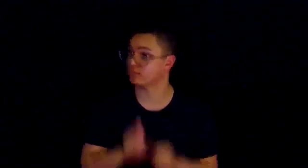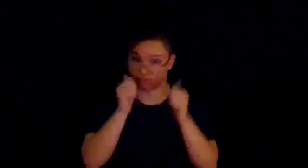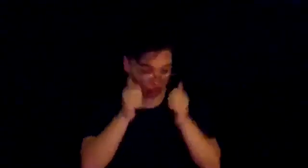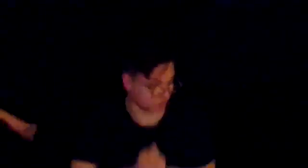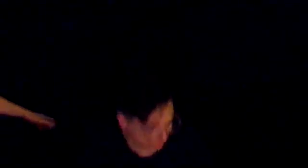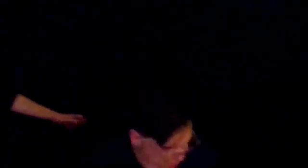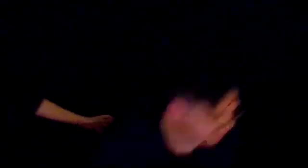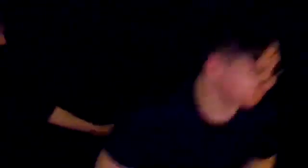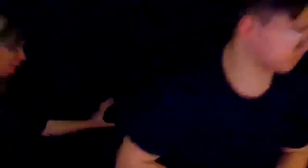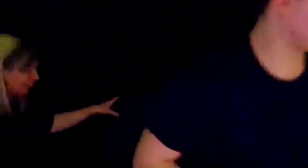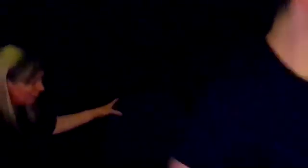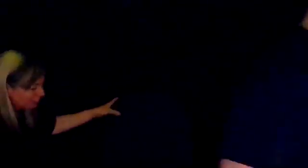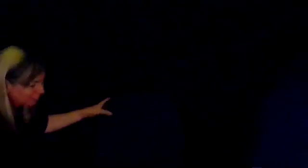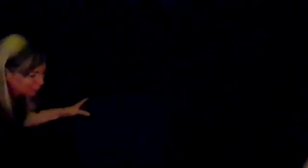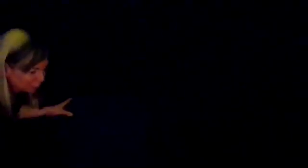plan.